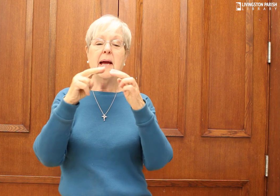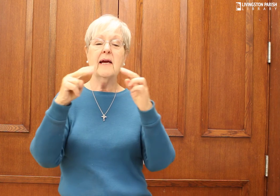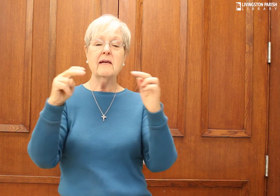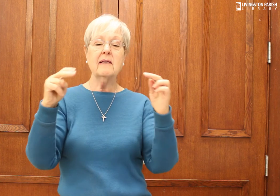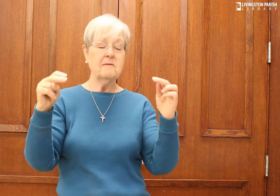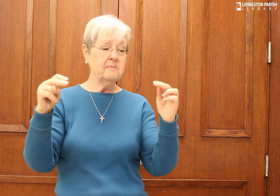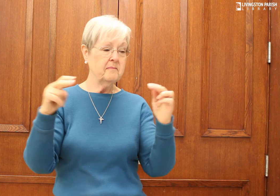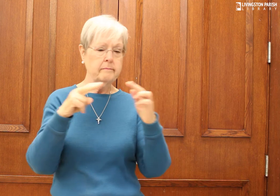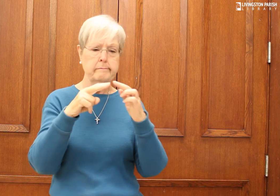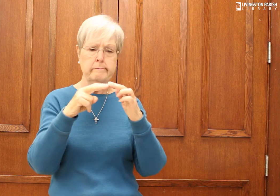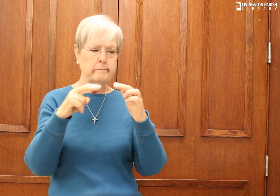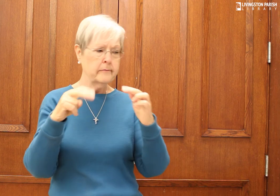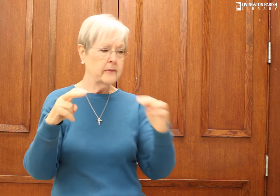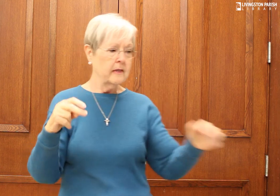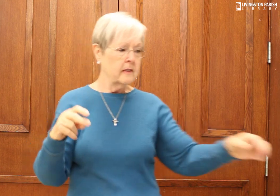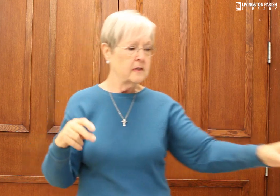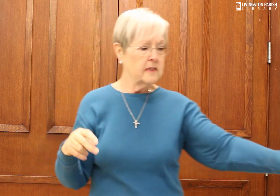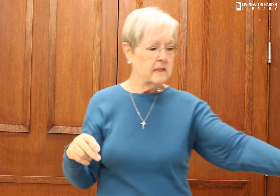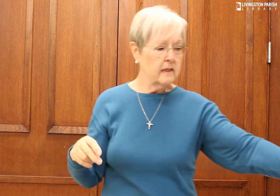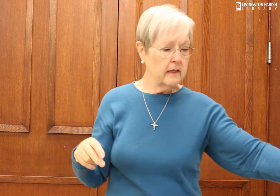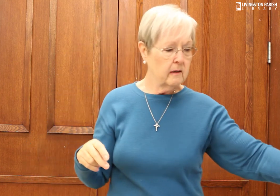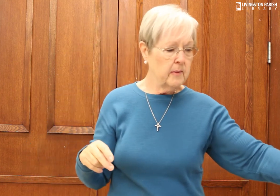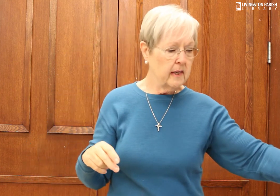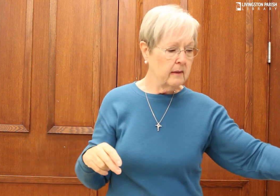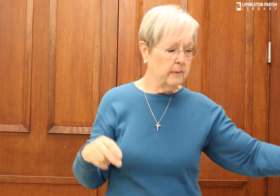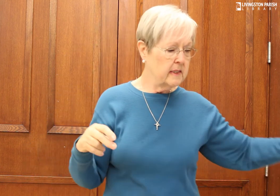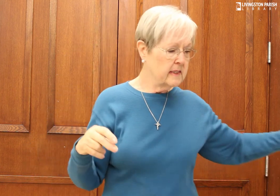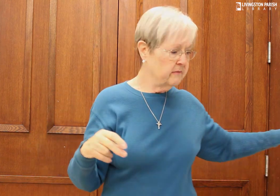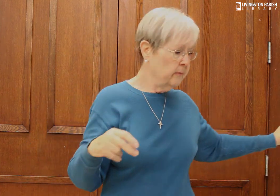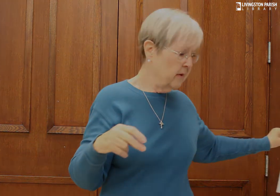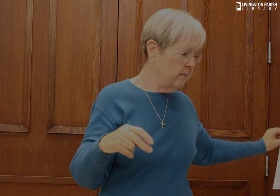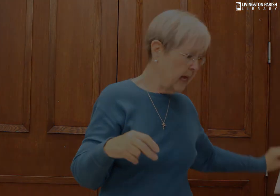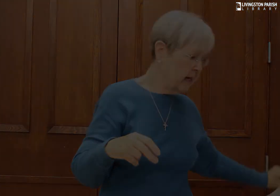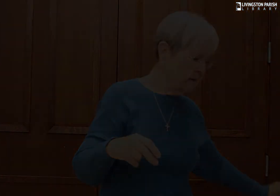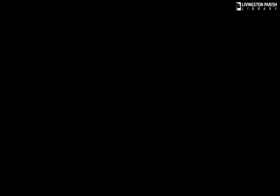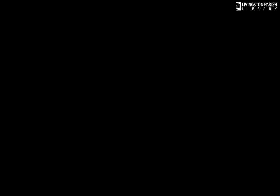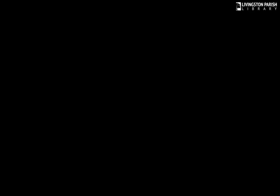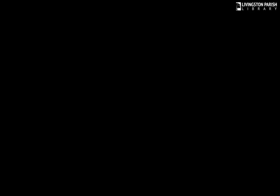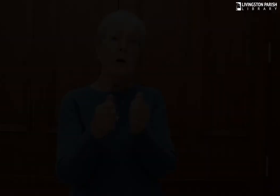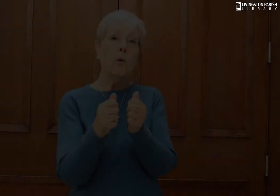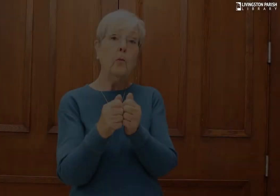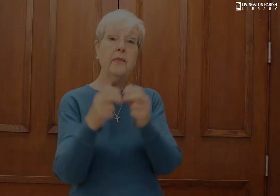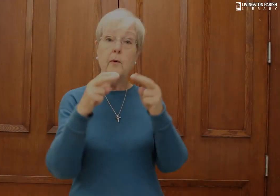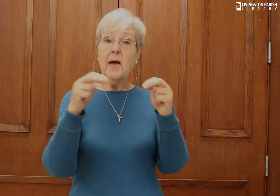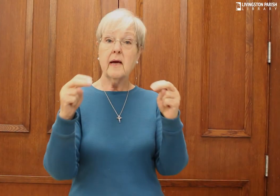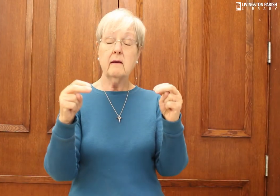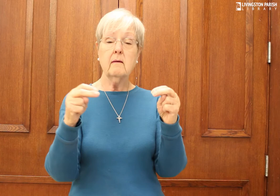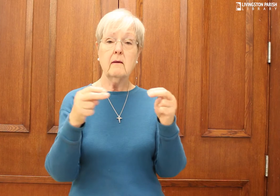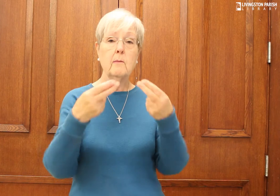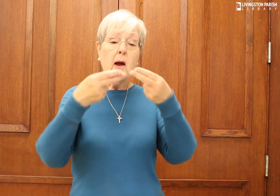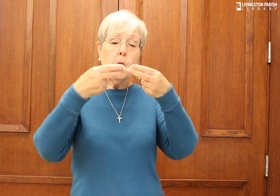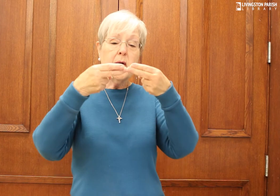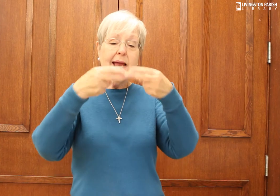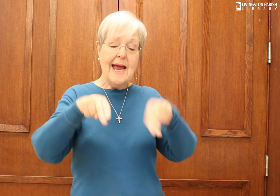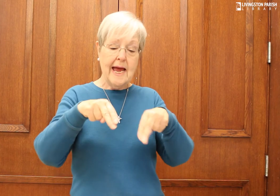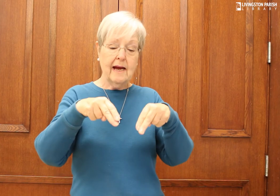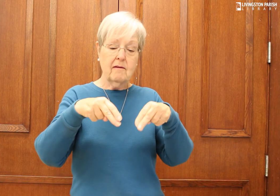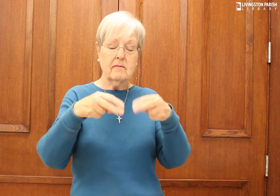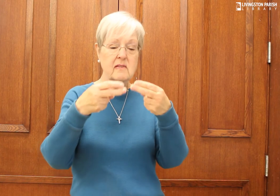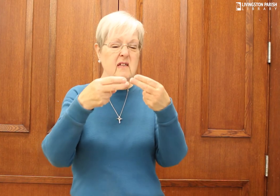Bacon. Just a little bitty piece of bacon. With your bacon, you might want an egg. It's like